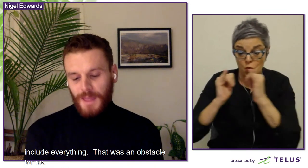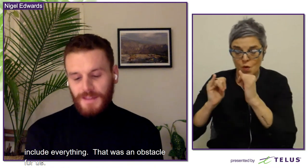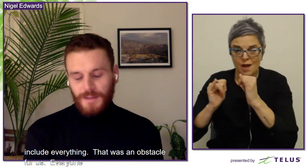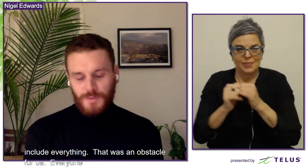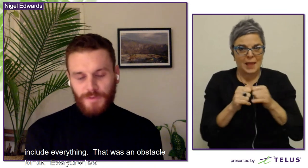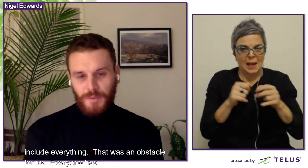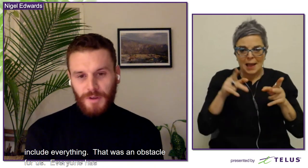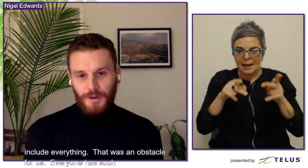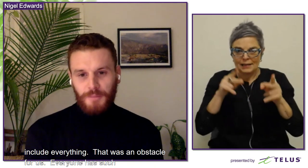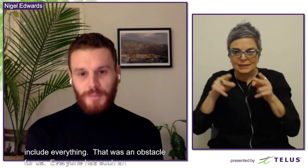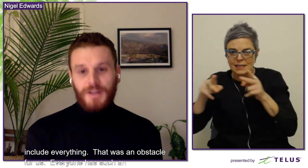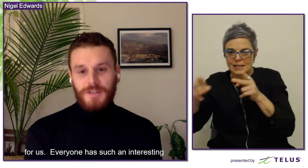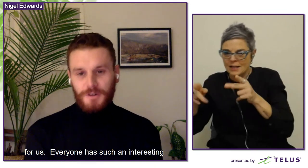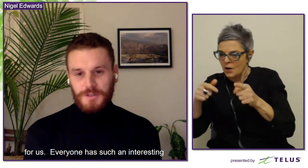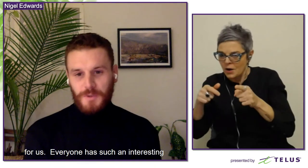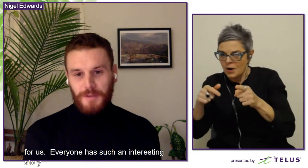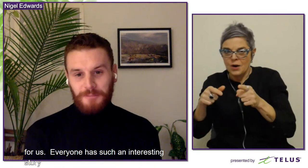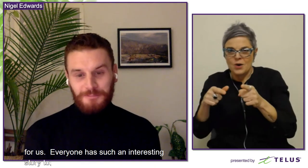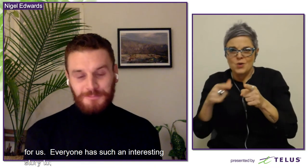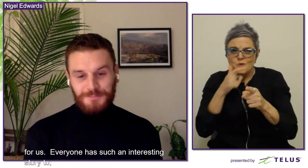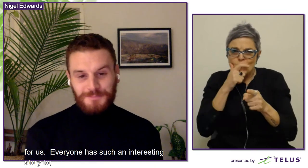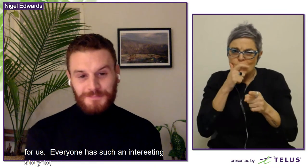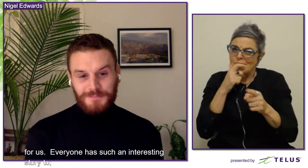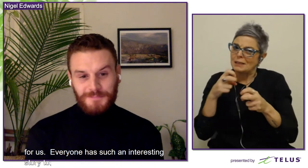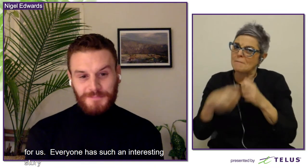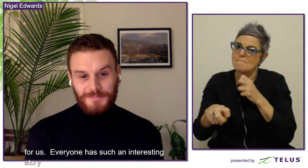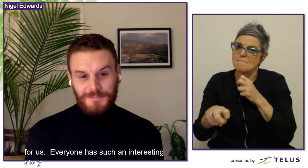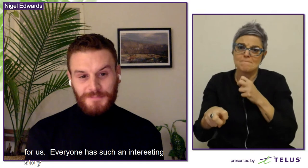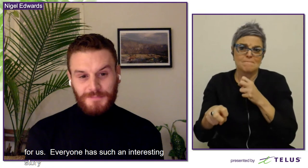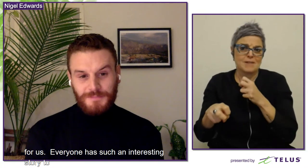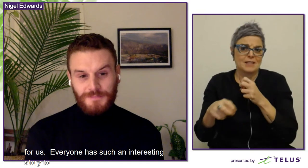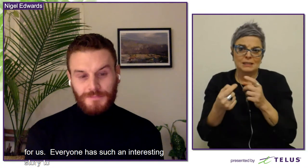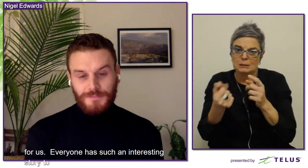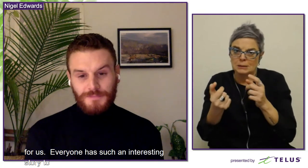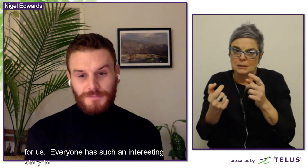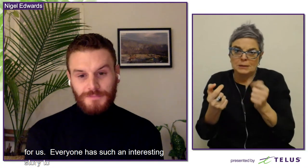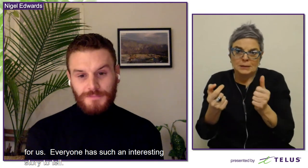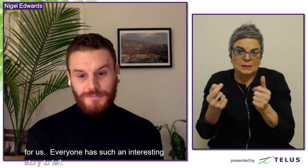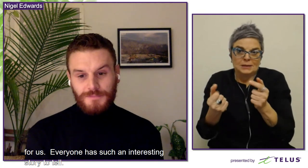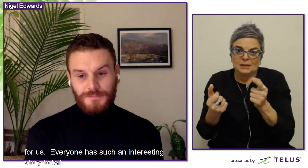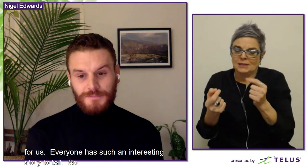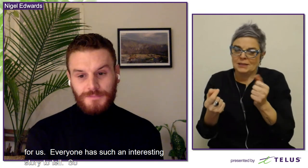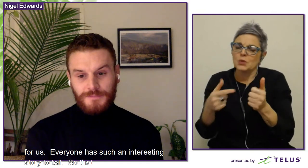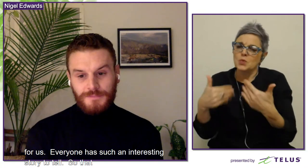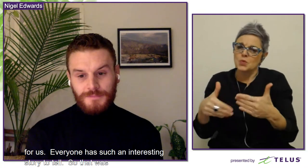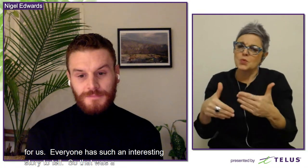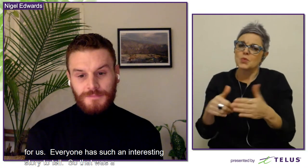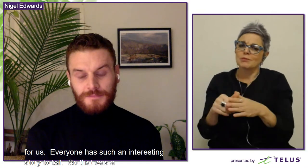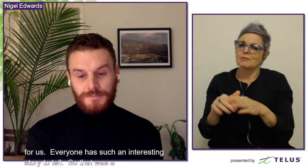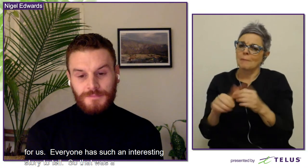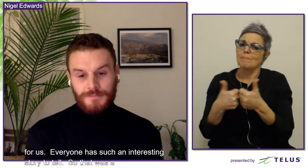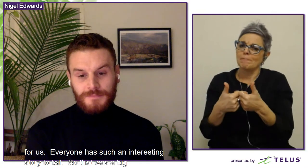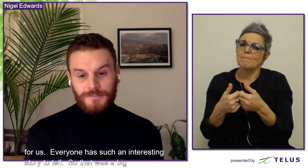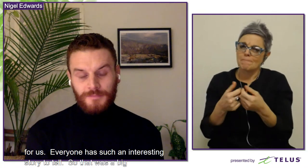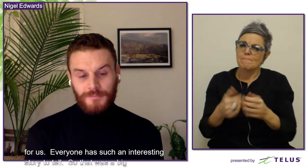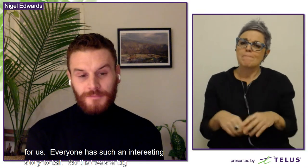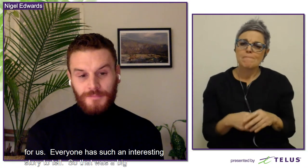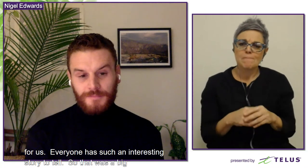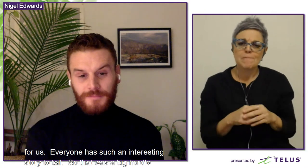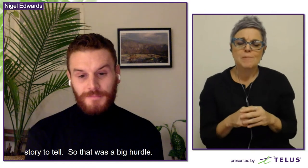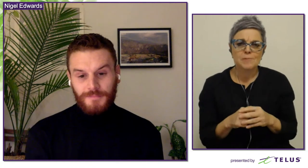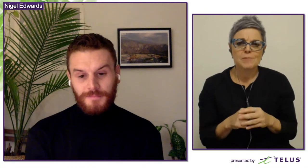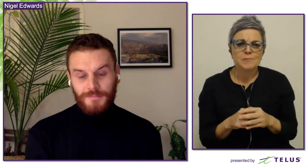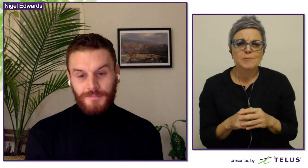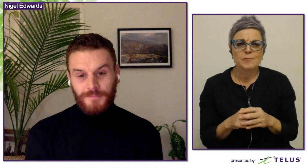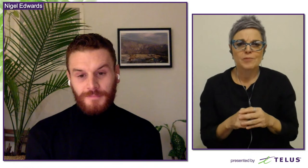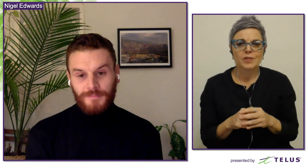I think that was one of our biggest hurdles as well. Yeah, I think it's amazing. I mean, first of all, the